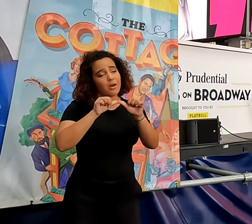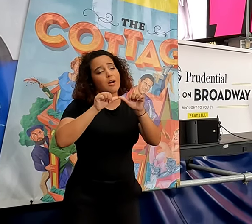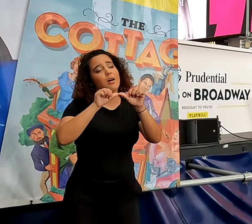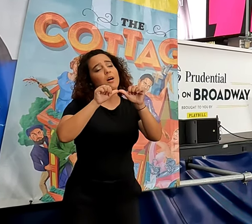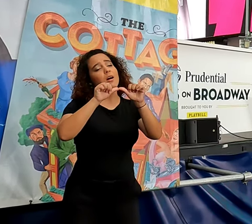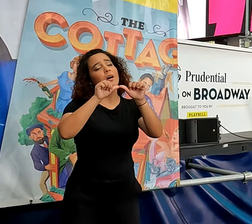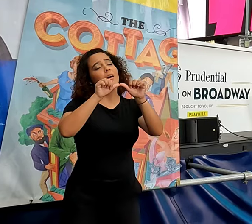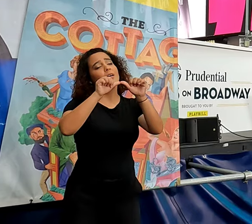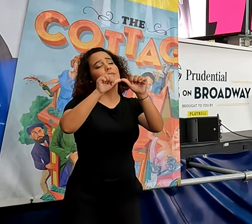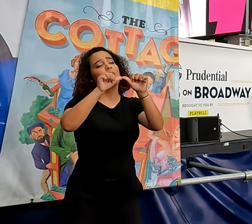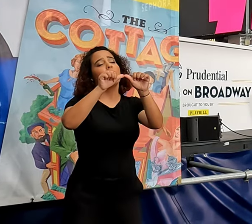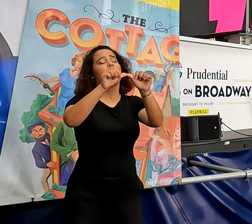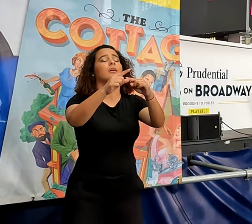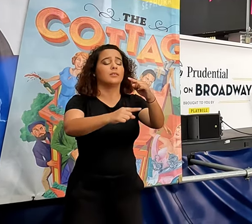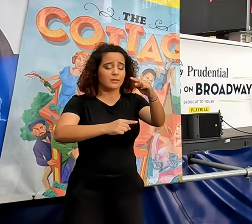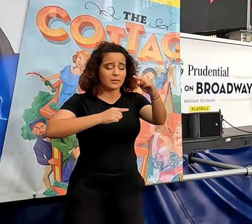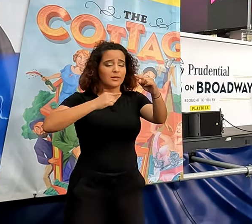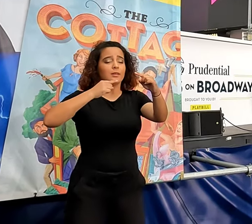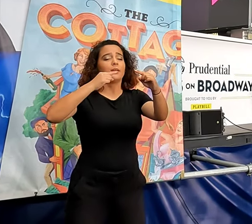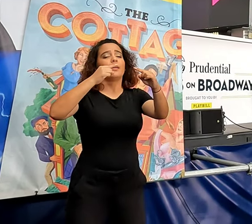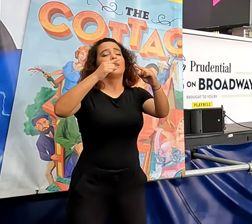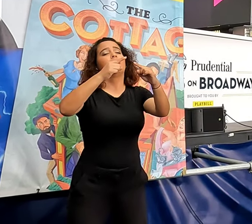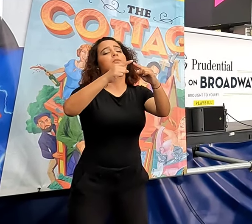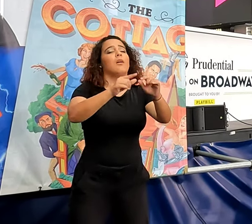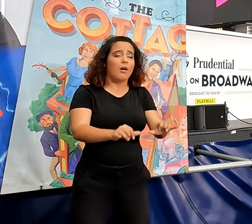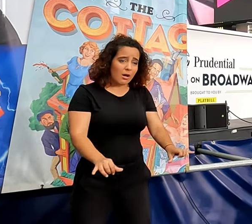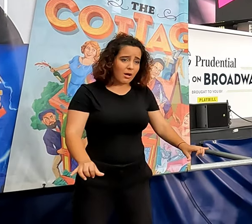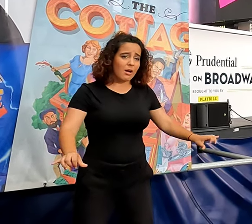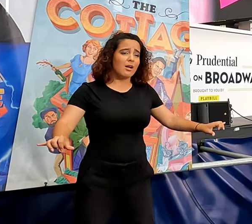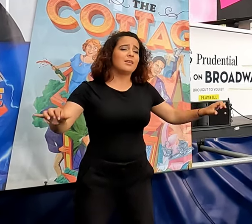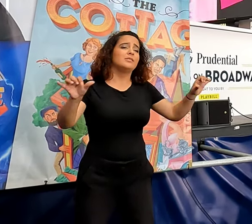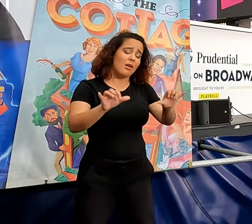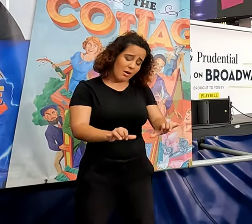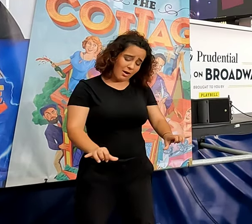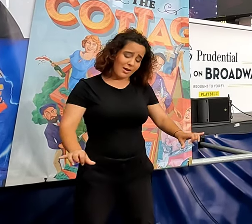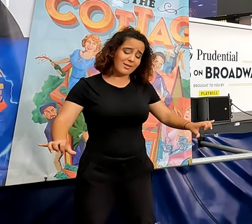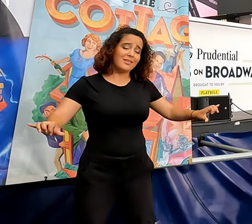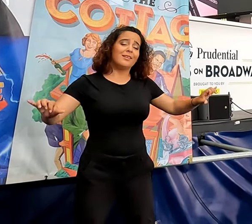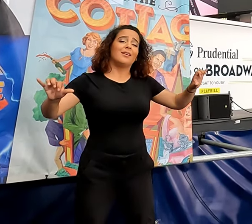And on and on. And on.